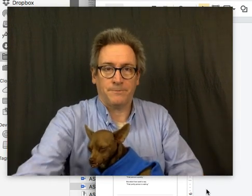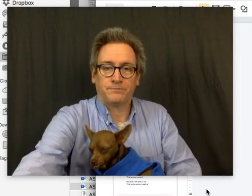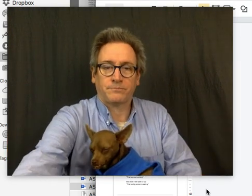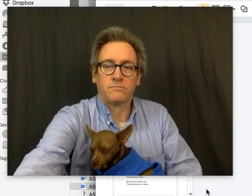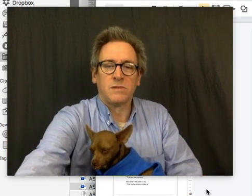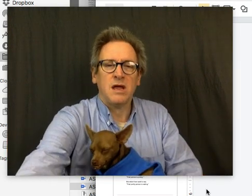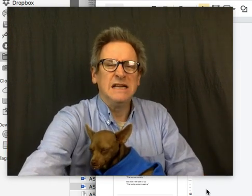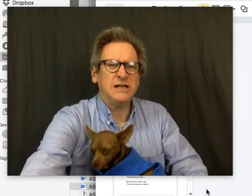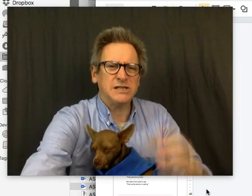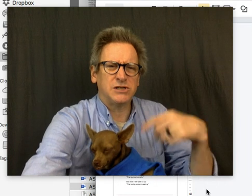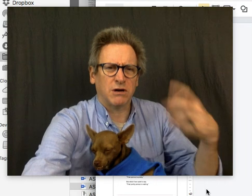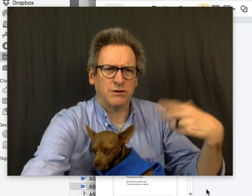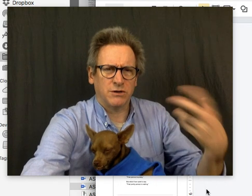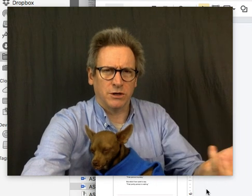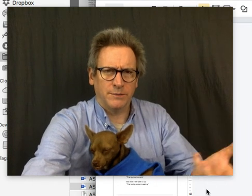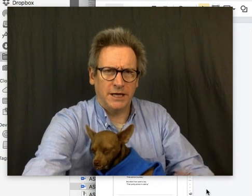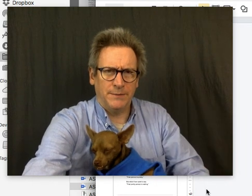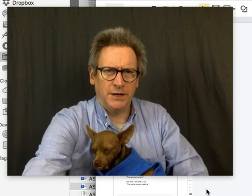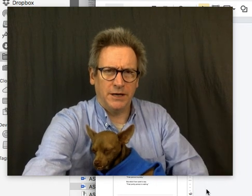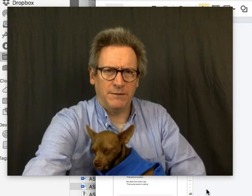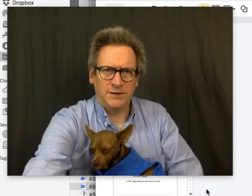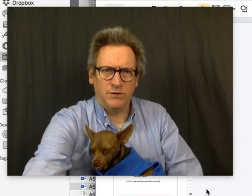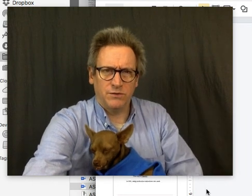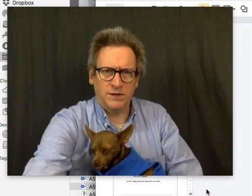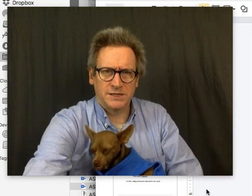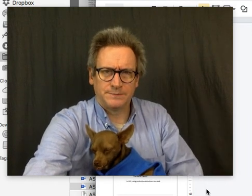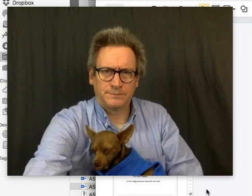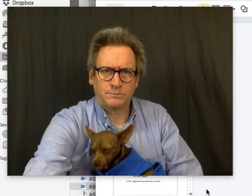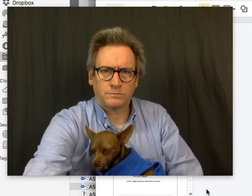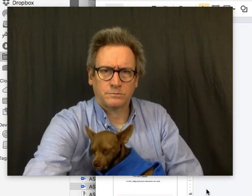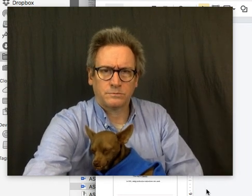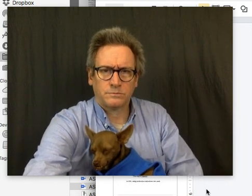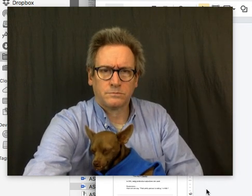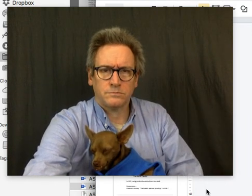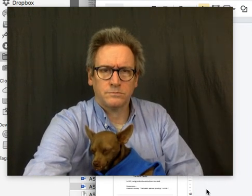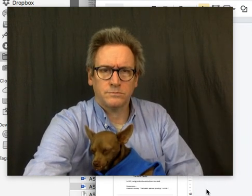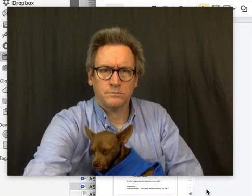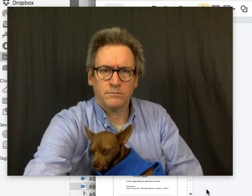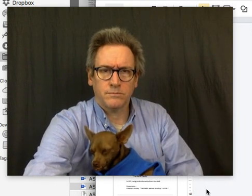Okay. So that's the structure that we're going to be keeping in mind as we go through this.